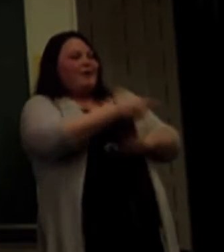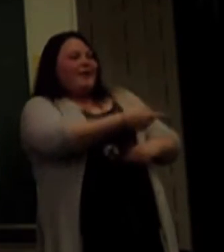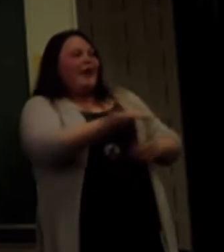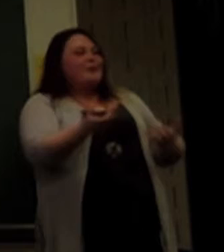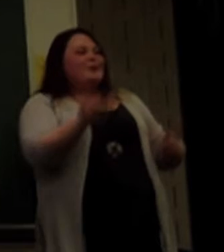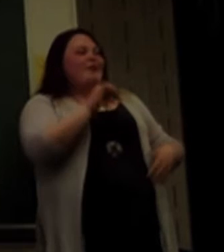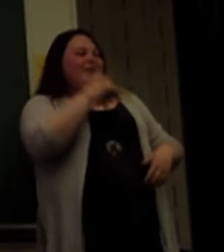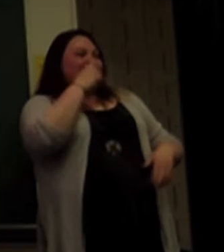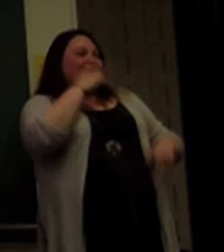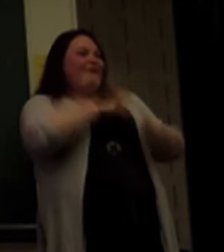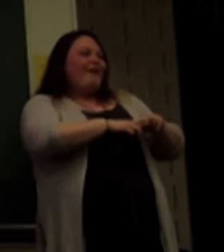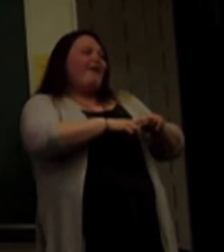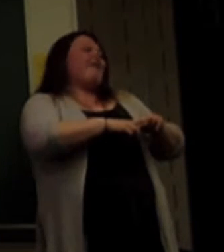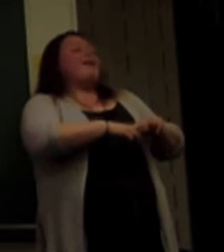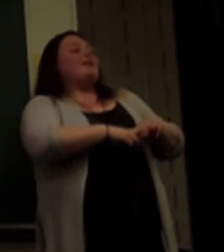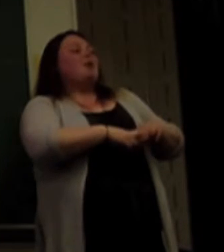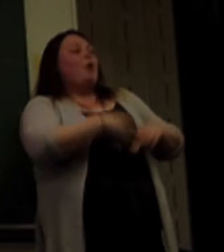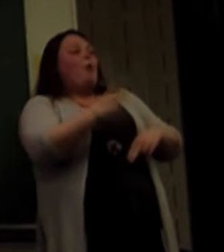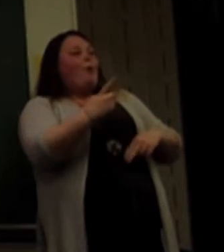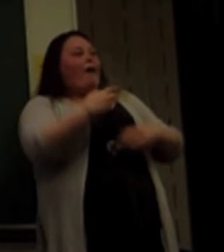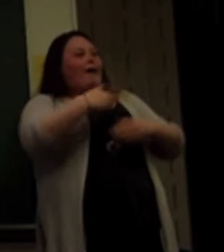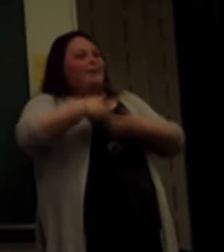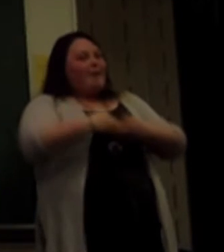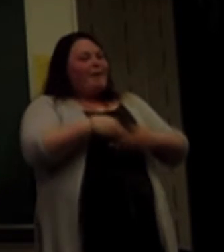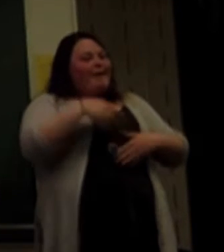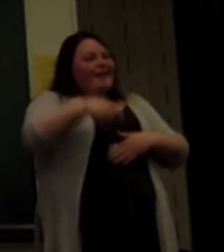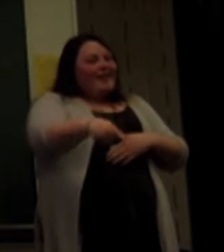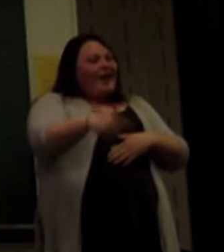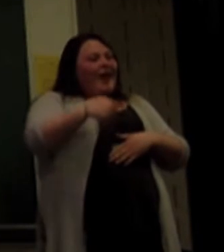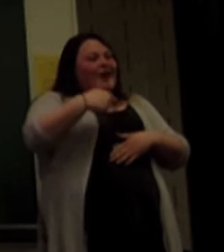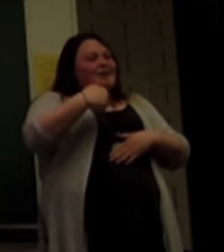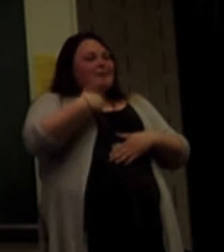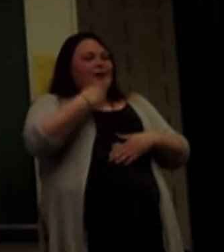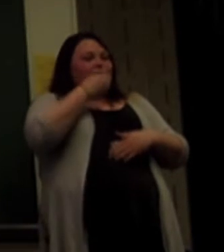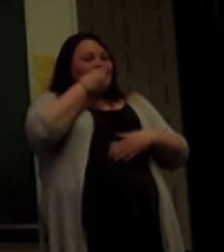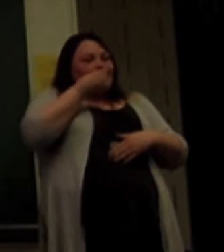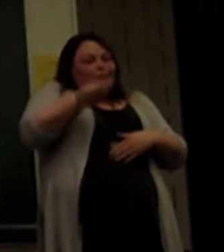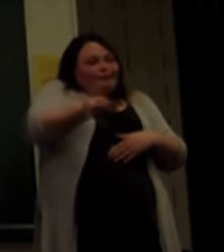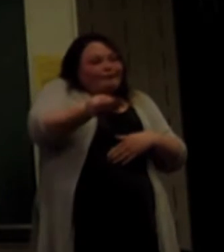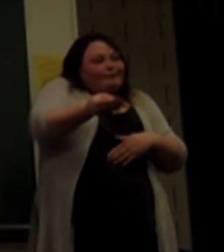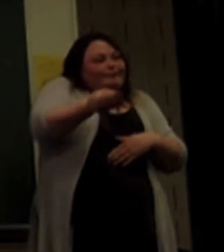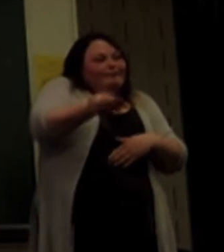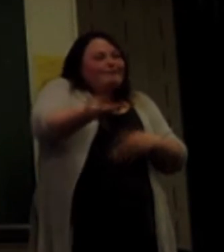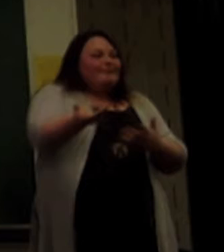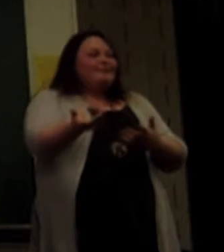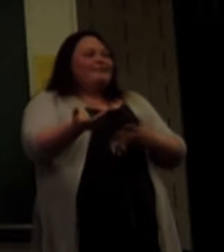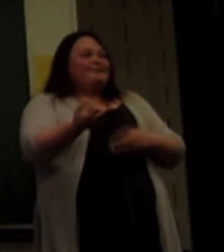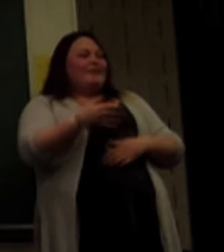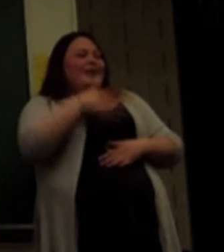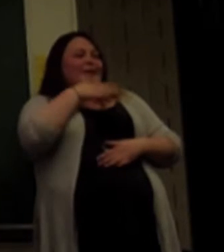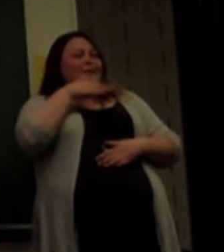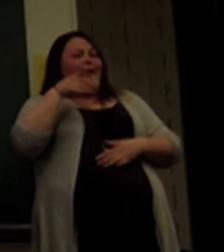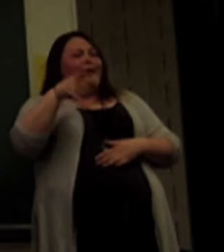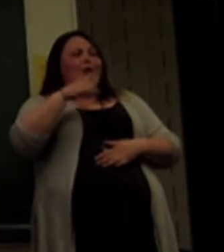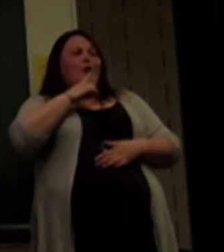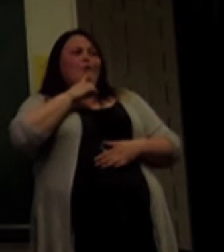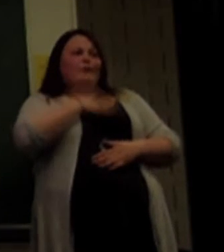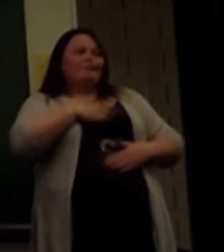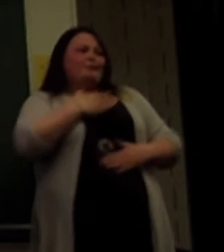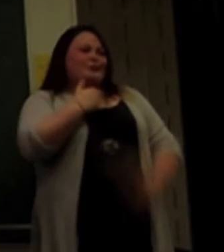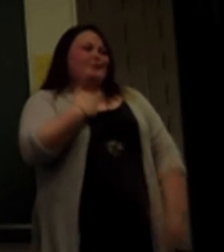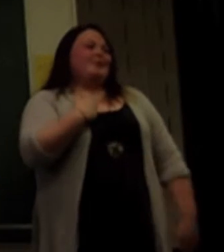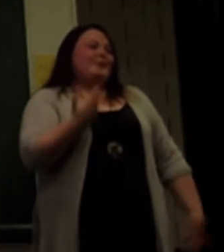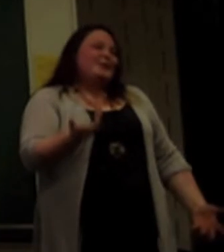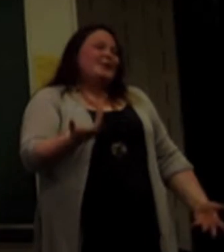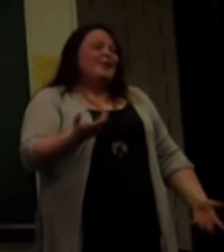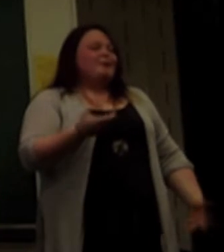him give me goldfish and giving it back, like, and the mom liked that, and, like, has requested for me to be her interpreter after that because I made a connection